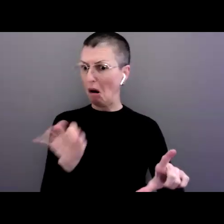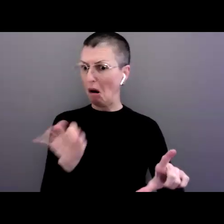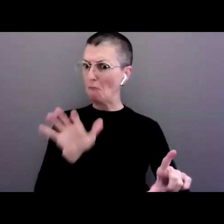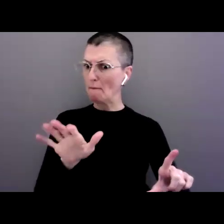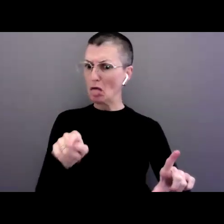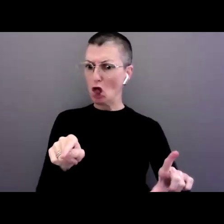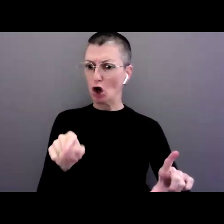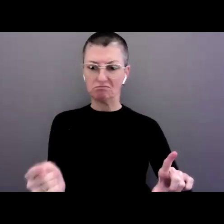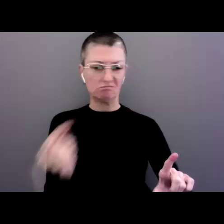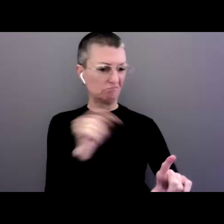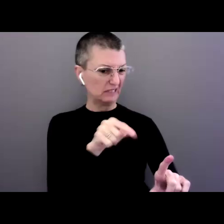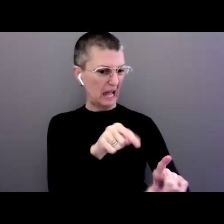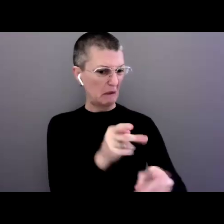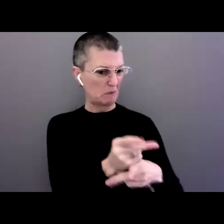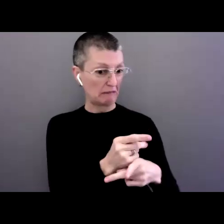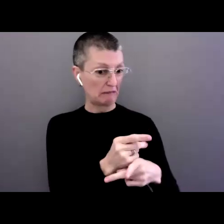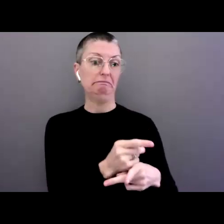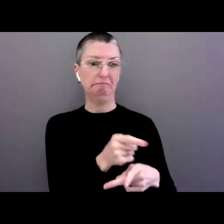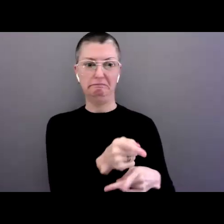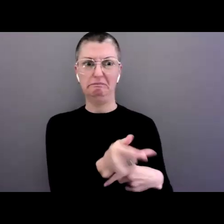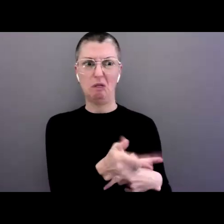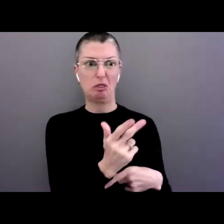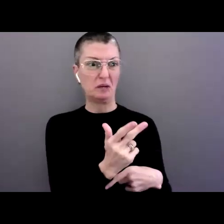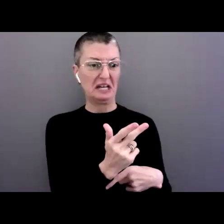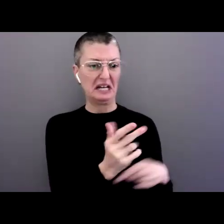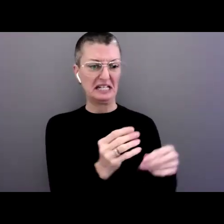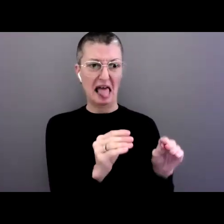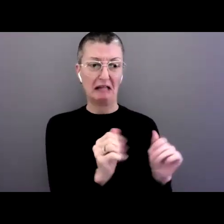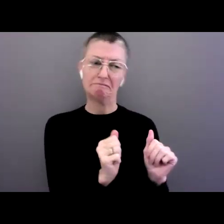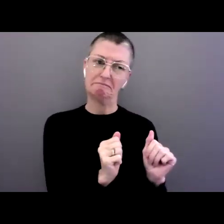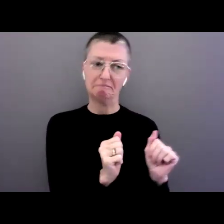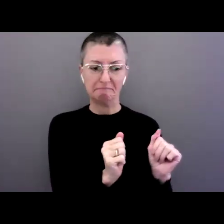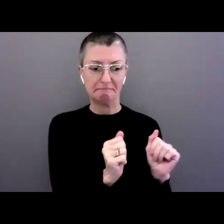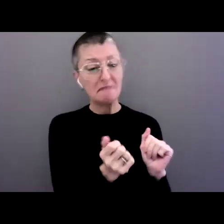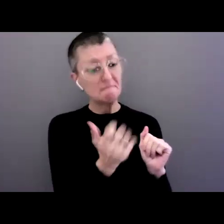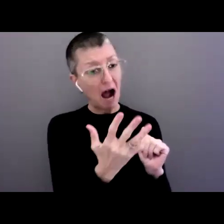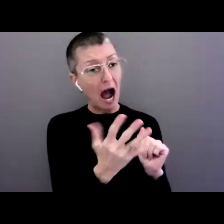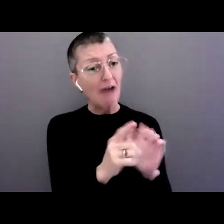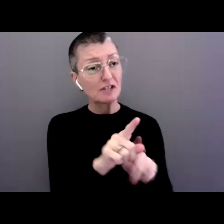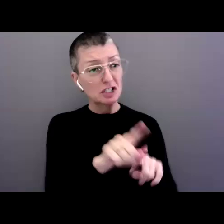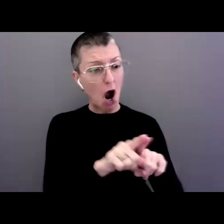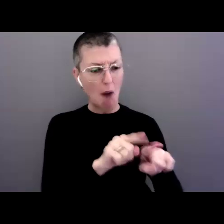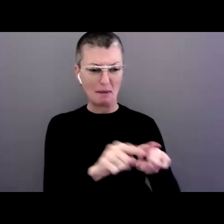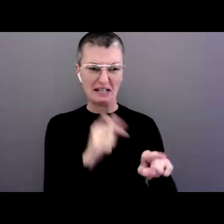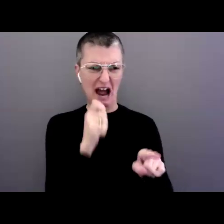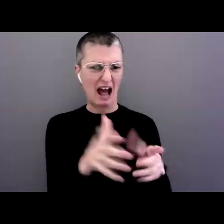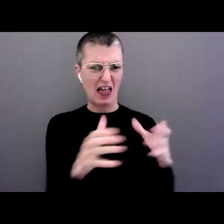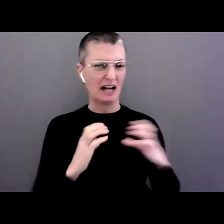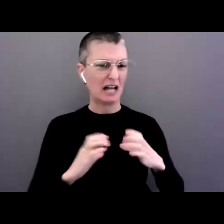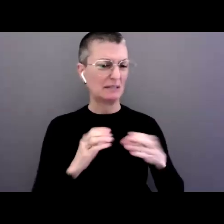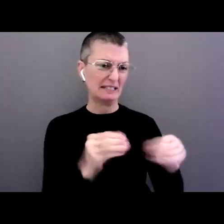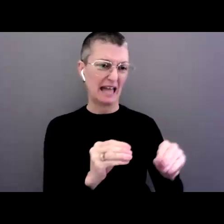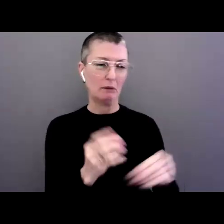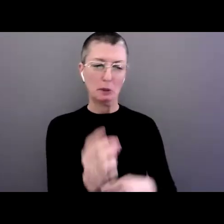3 sales, 3 reviews, it has 5 stars, but it doesn't really have a lot of sales yet. Instantly, we're going to think